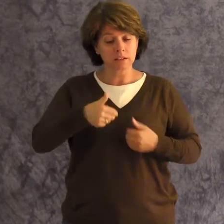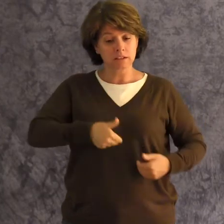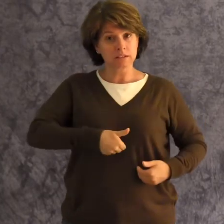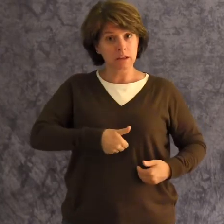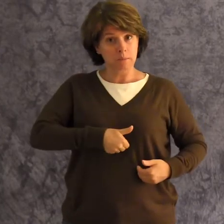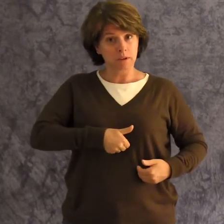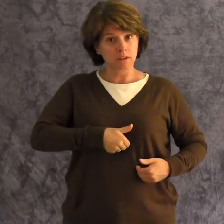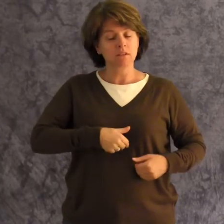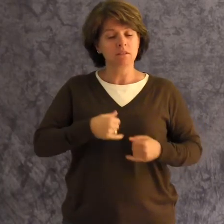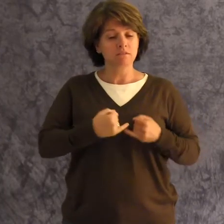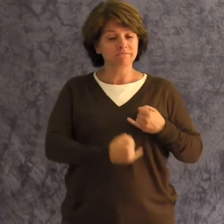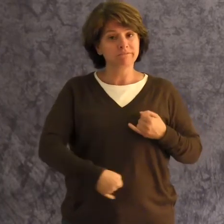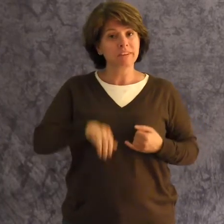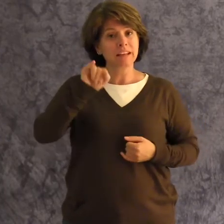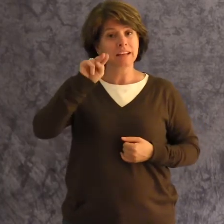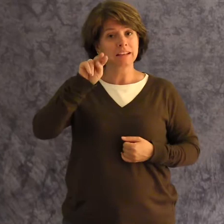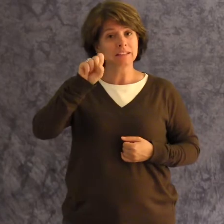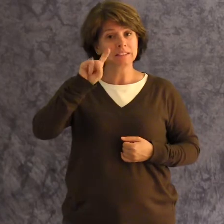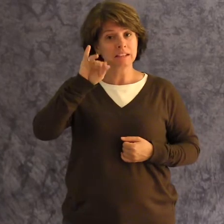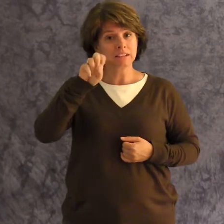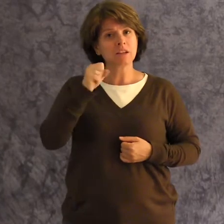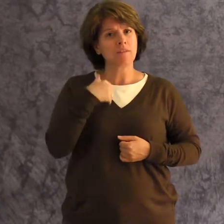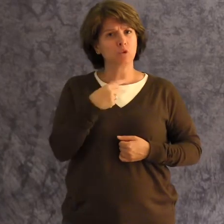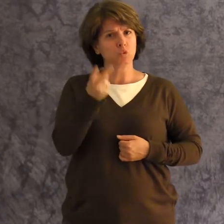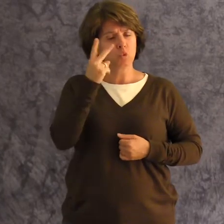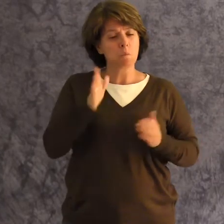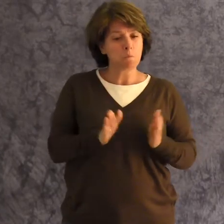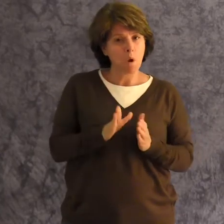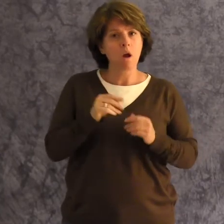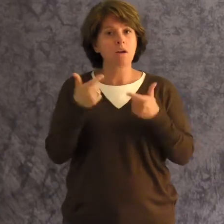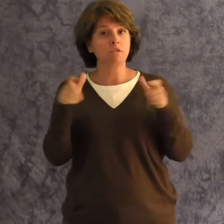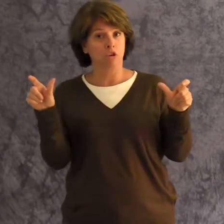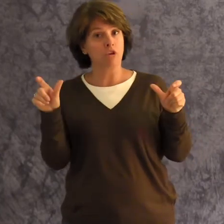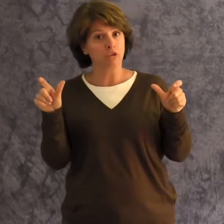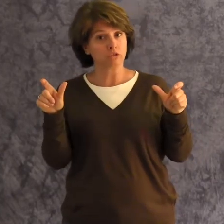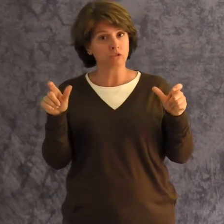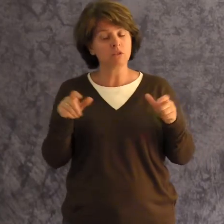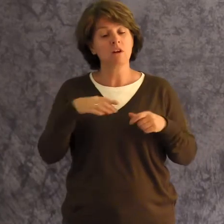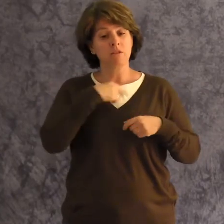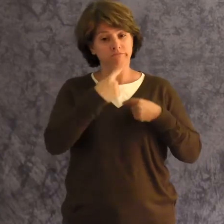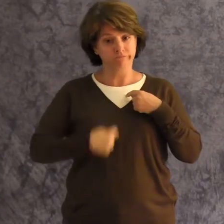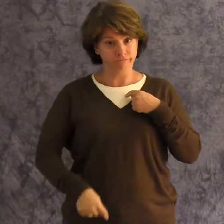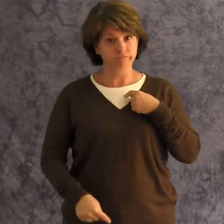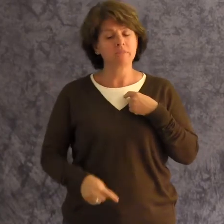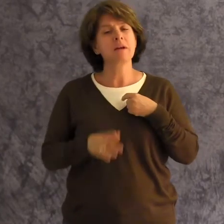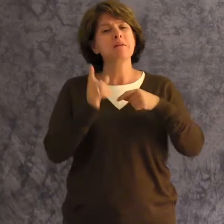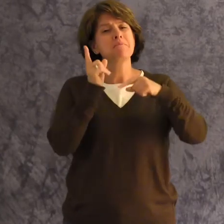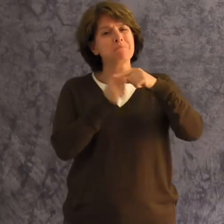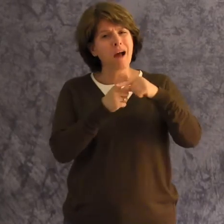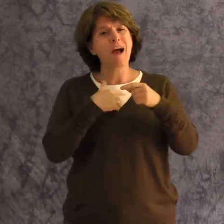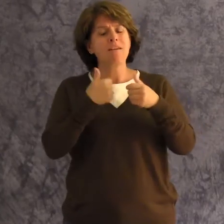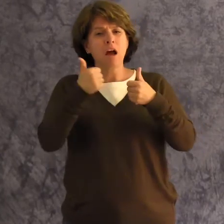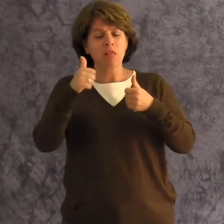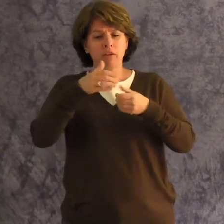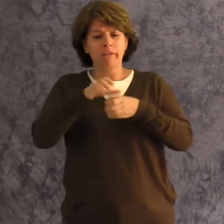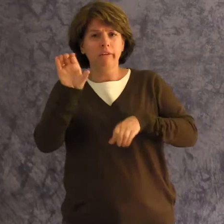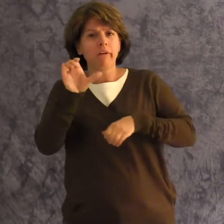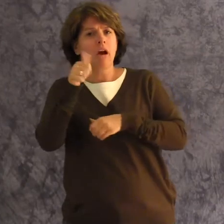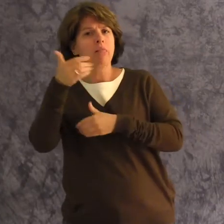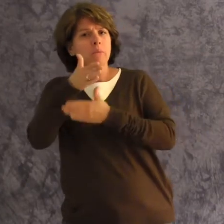intestines. Additionally, along with the alimentary canal or digestive tract, there are accessory organs in the digestive system. These are